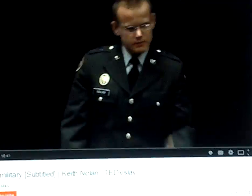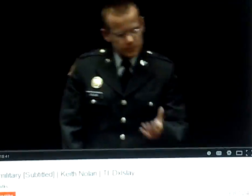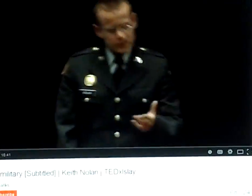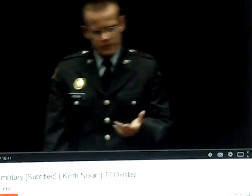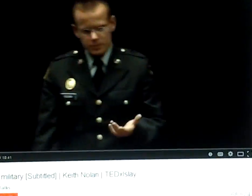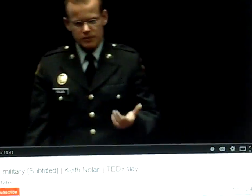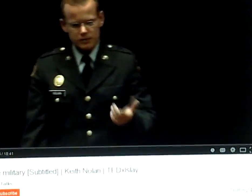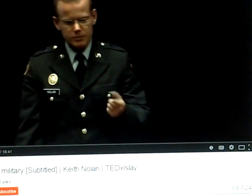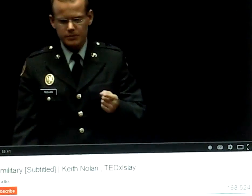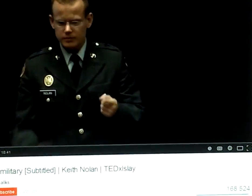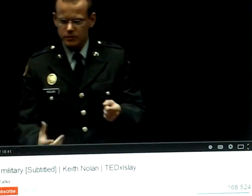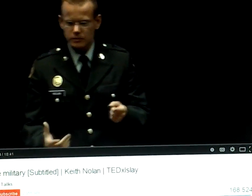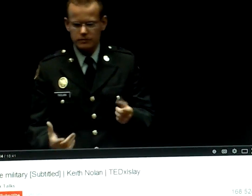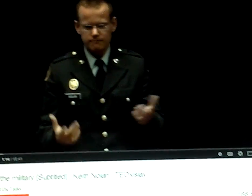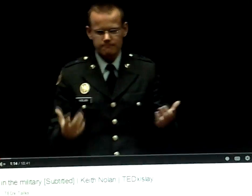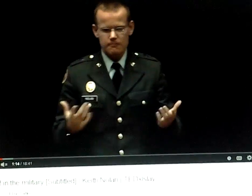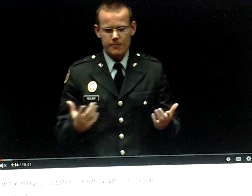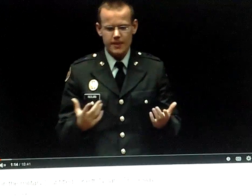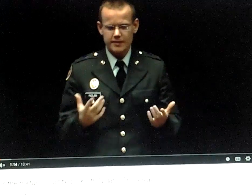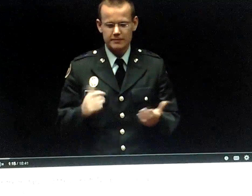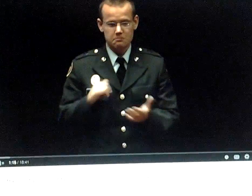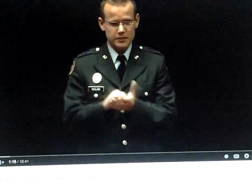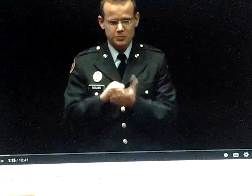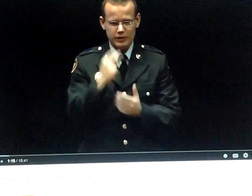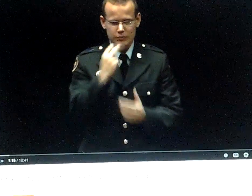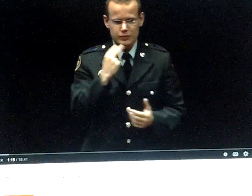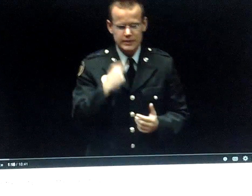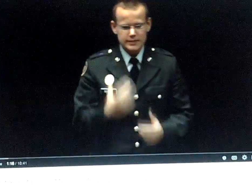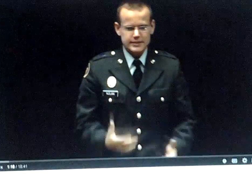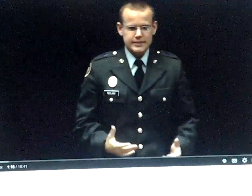There was a man that was standing there.